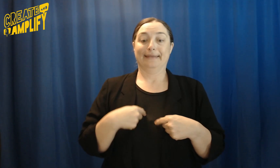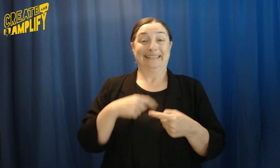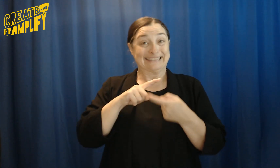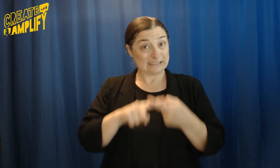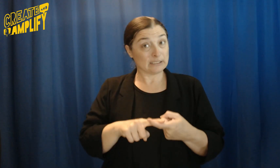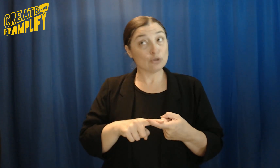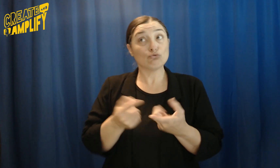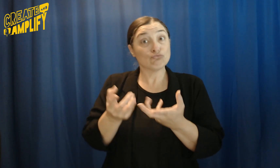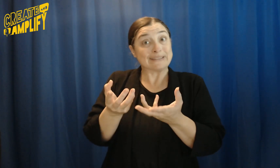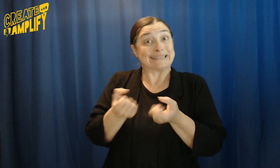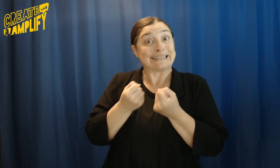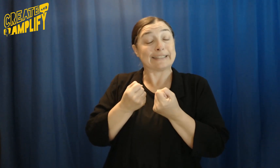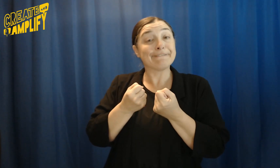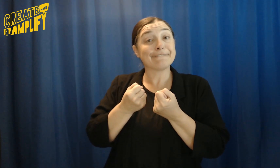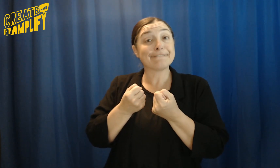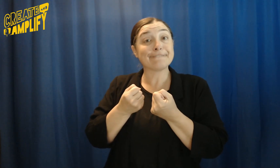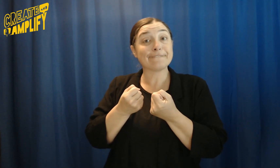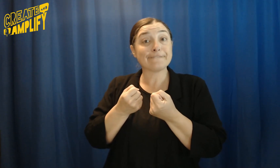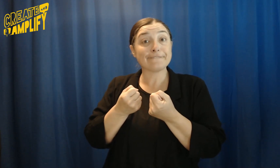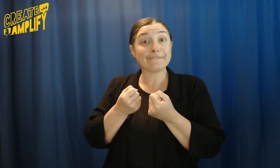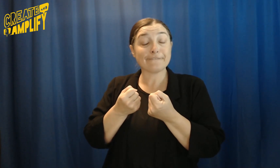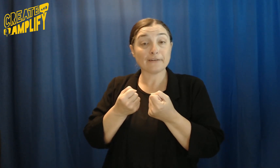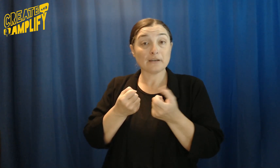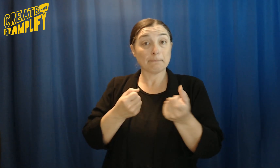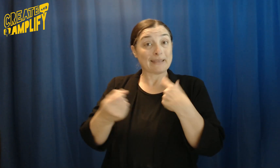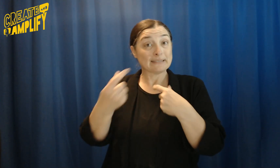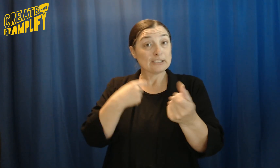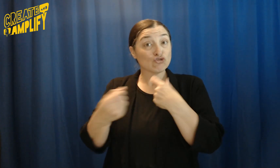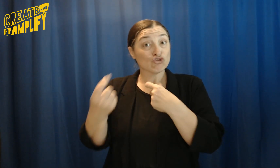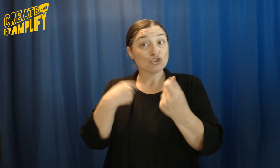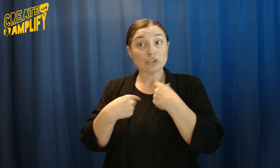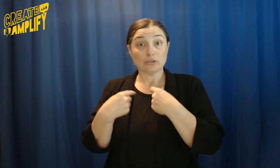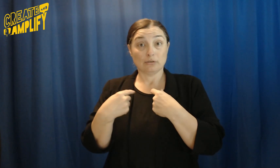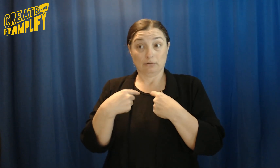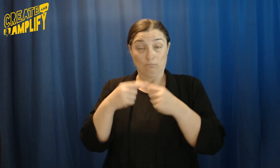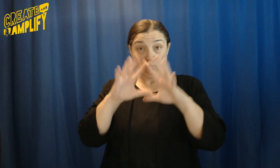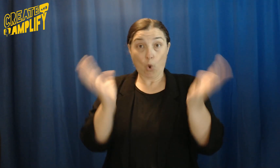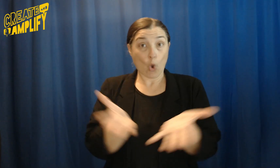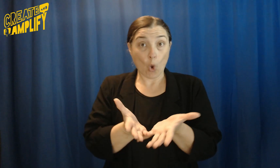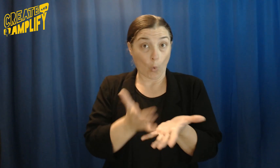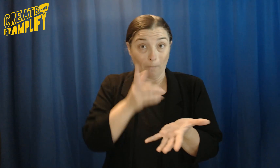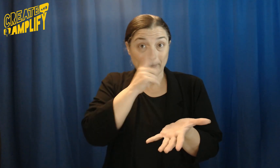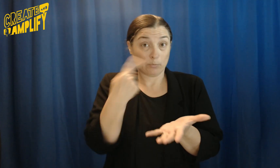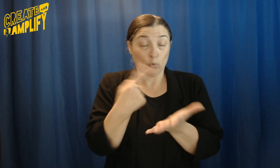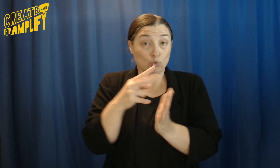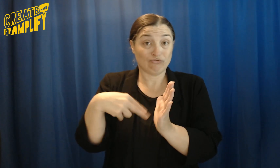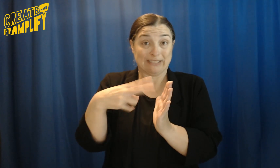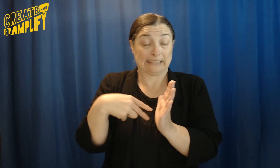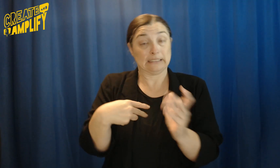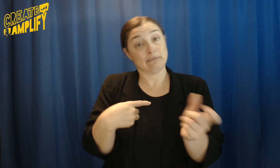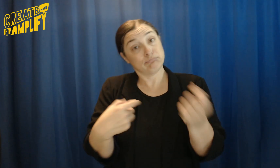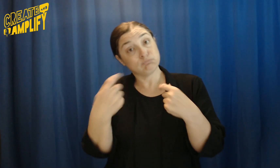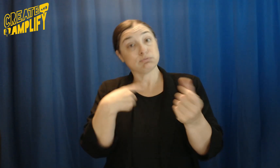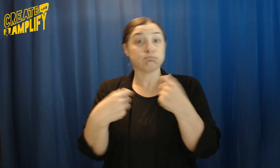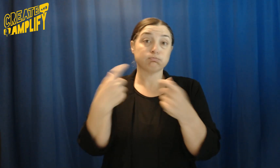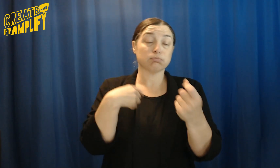messages from readers from all over the world who are sending me